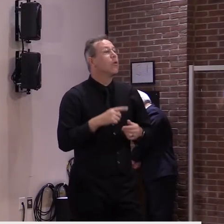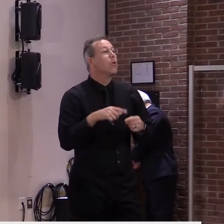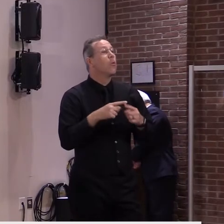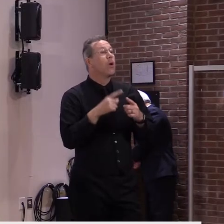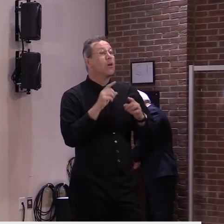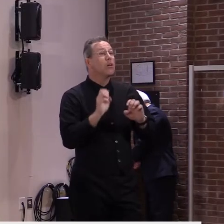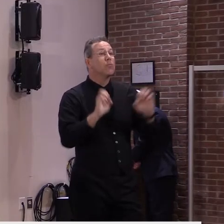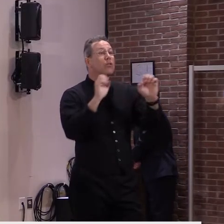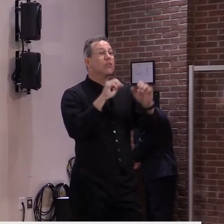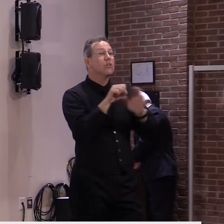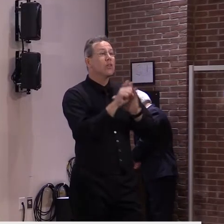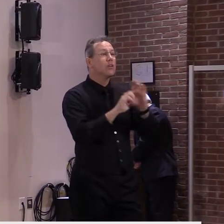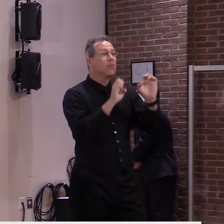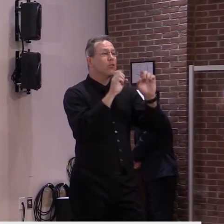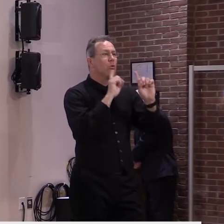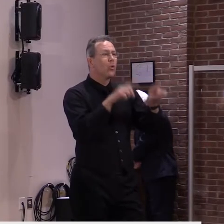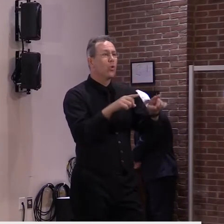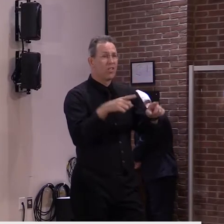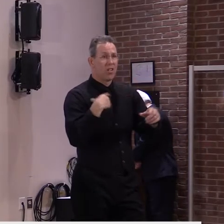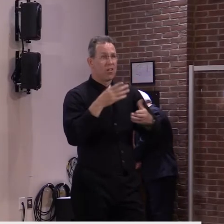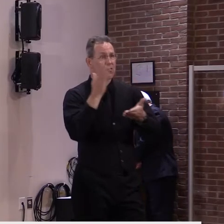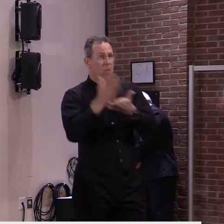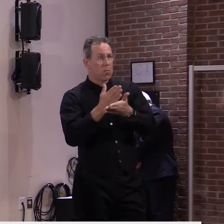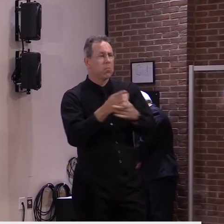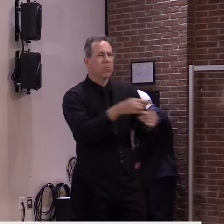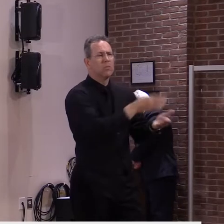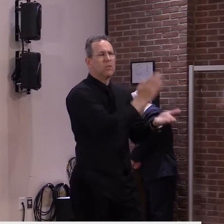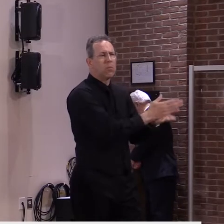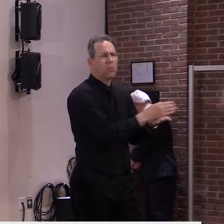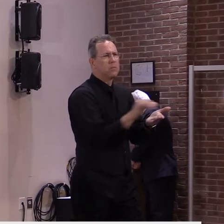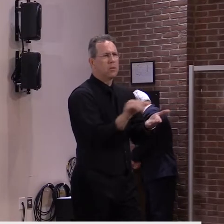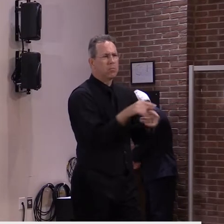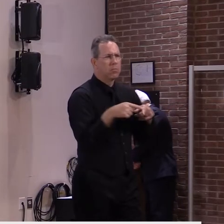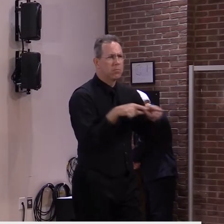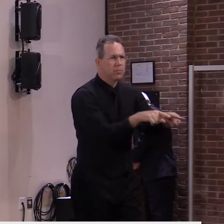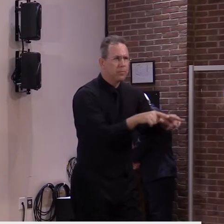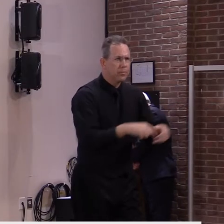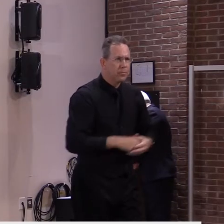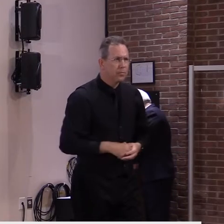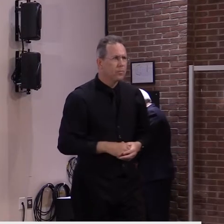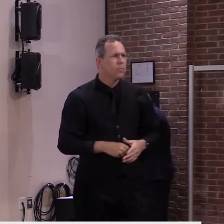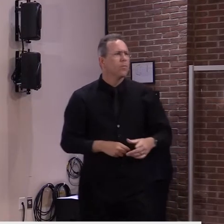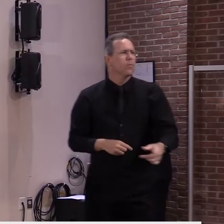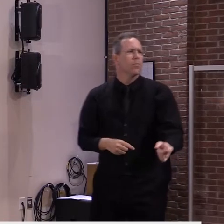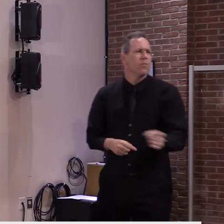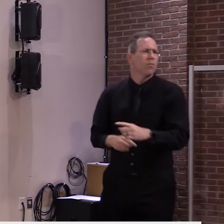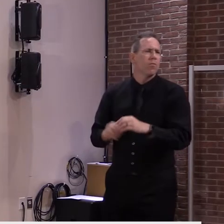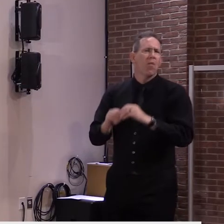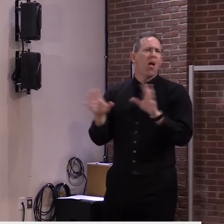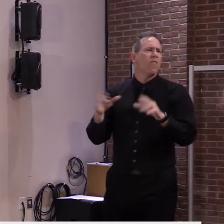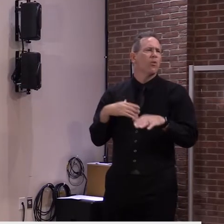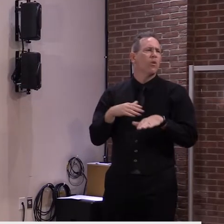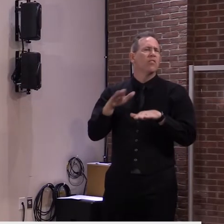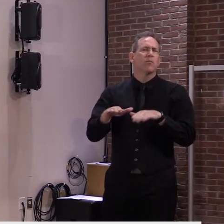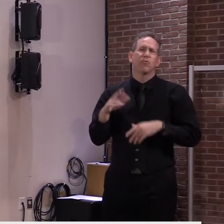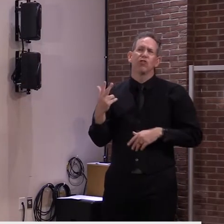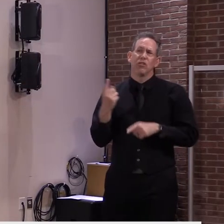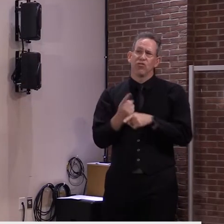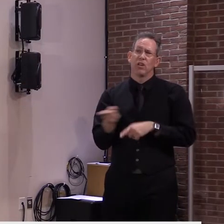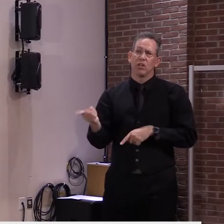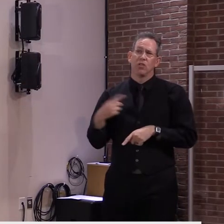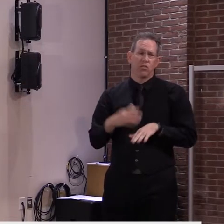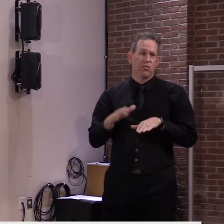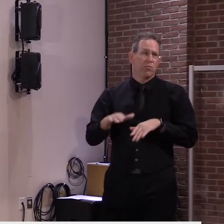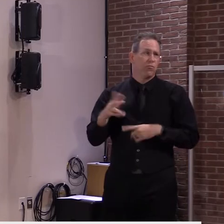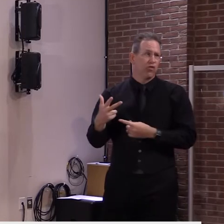Okay. And then we obviously have moved to step three of the Vermont Forward plan earlier than initially anticipated. If